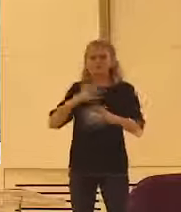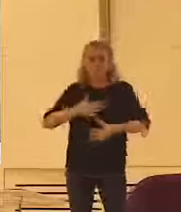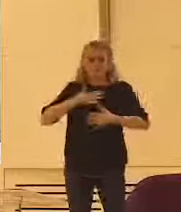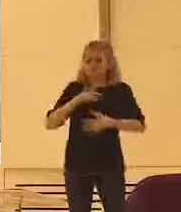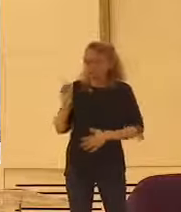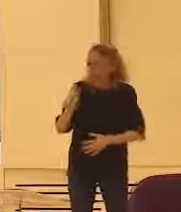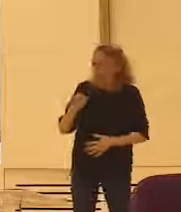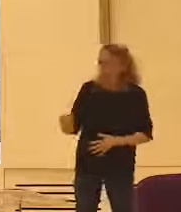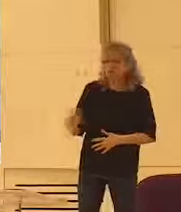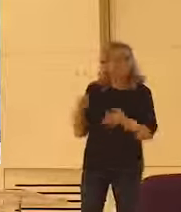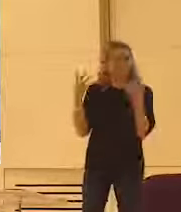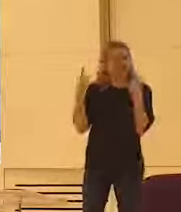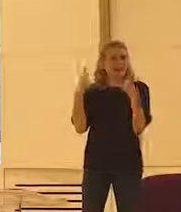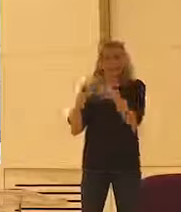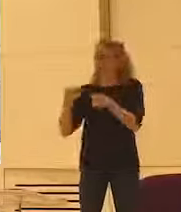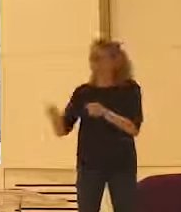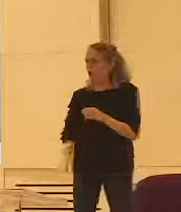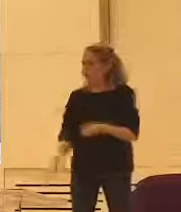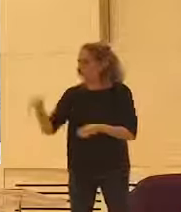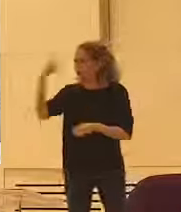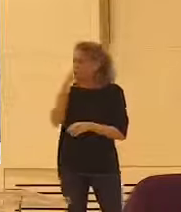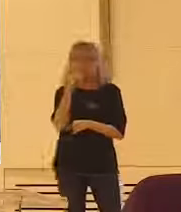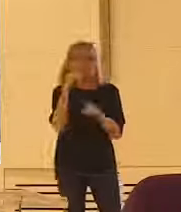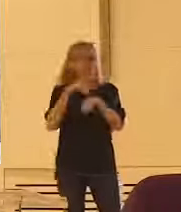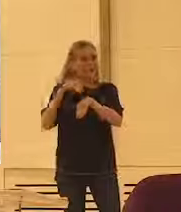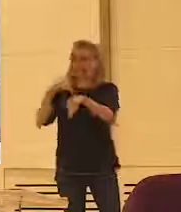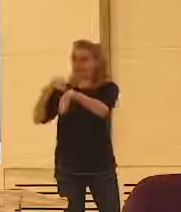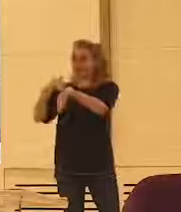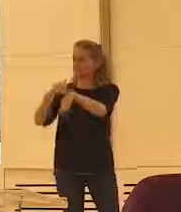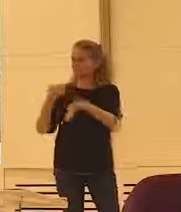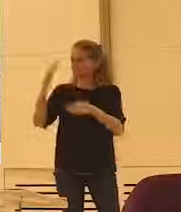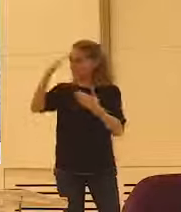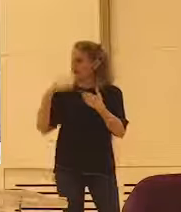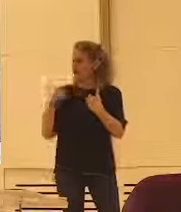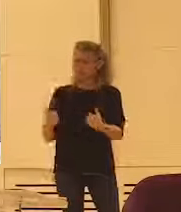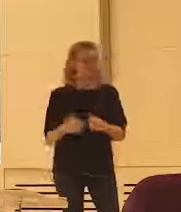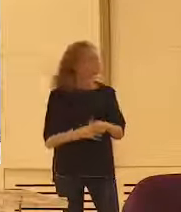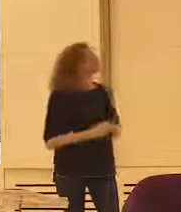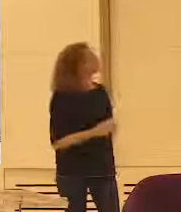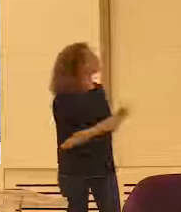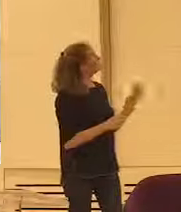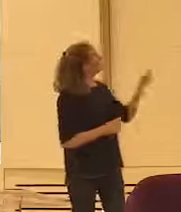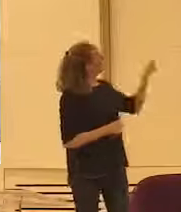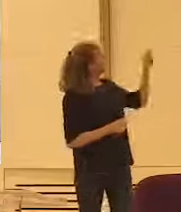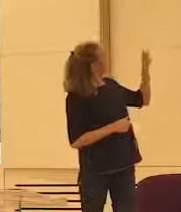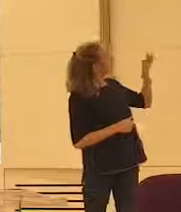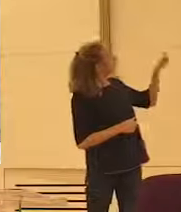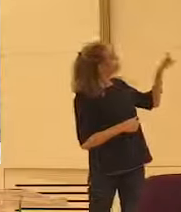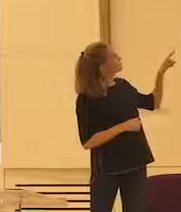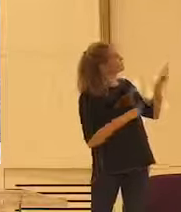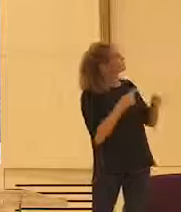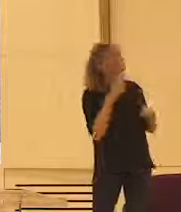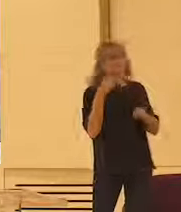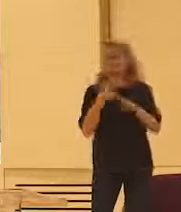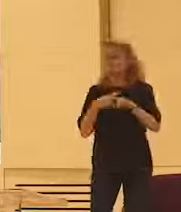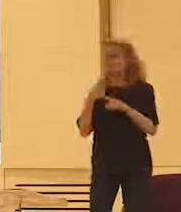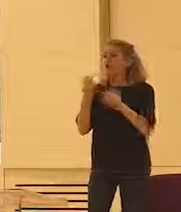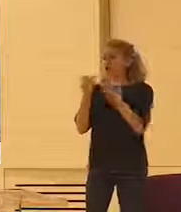people's upbringings, their emotions, there's problems that may be linked to their upbringing, linked to their mental health